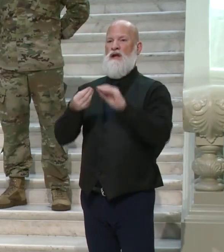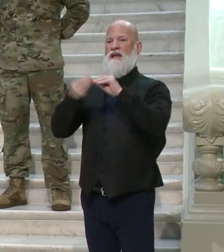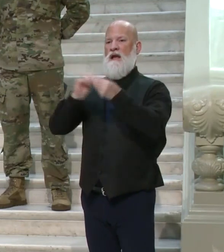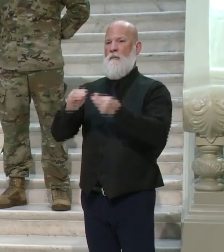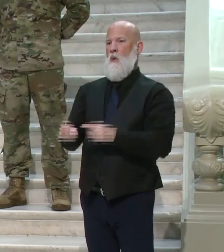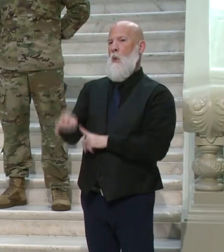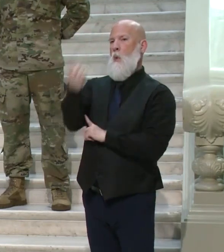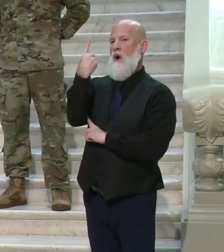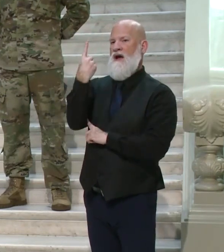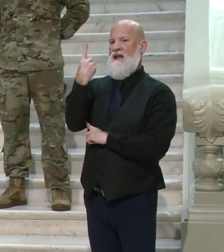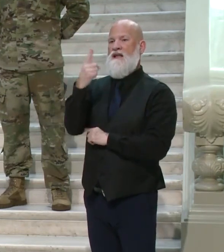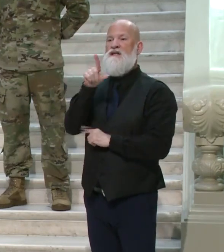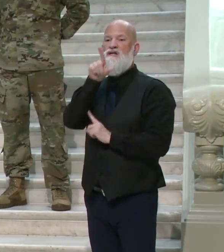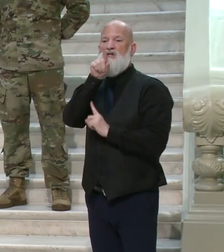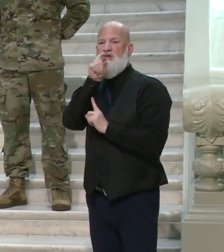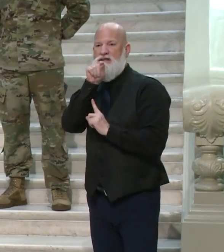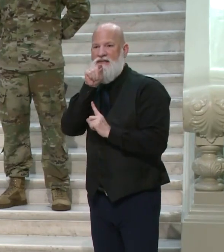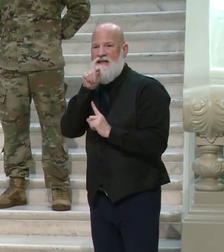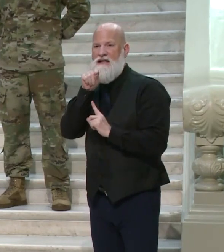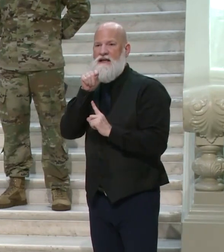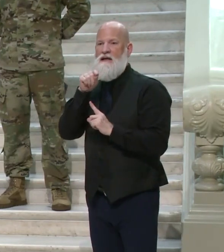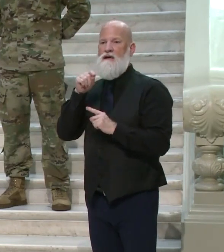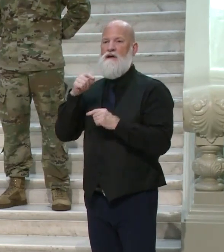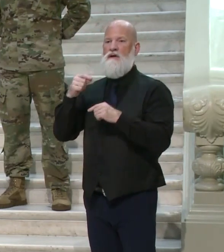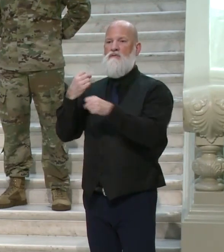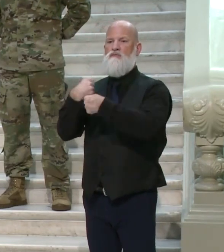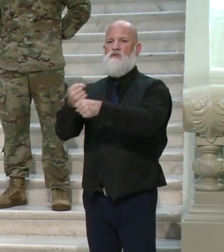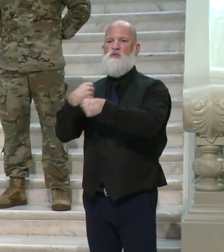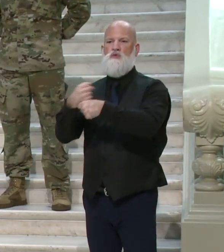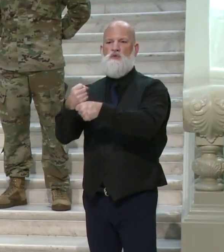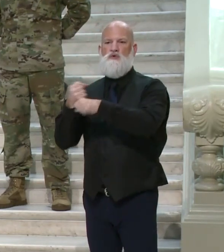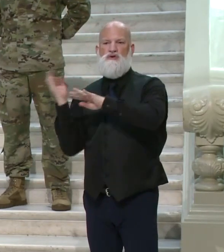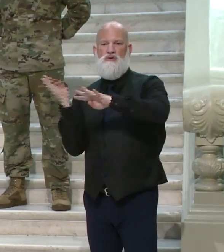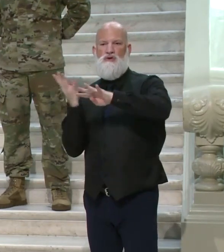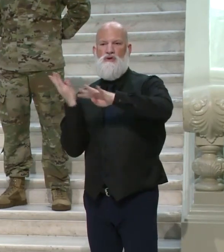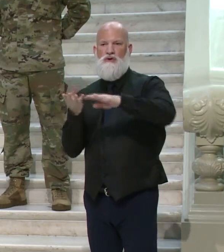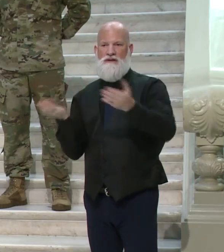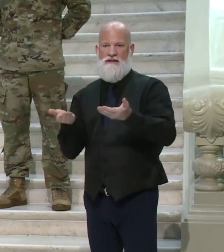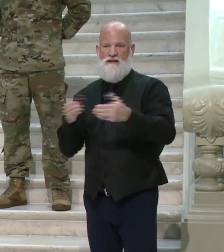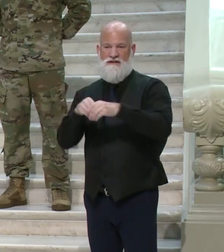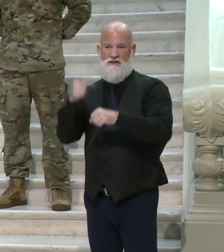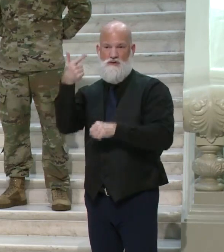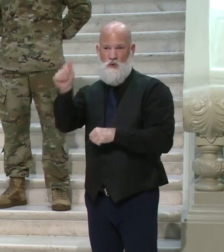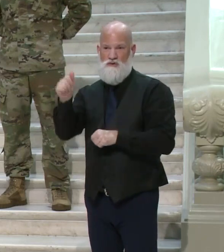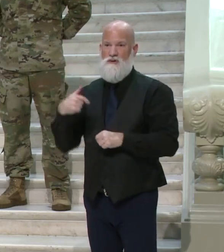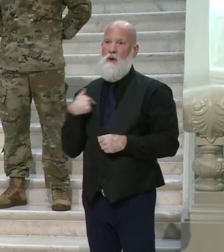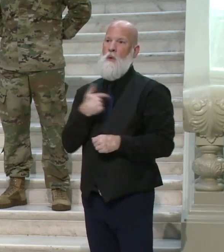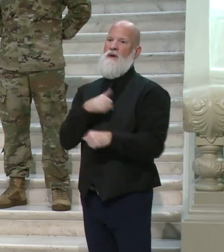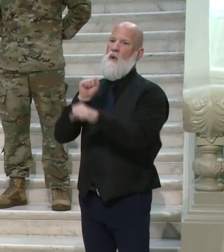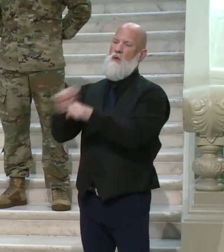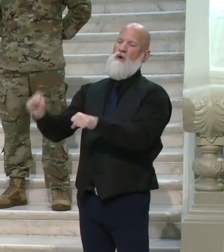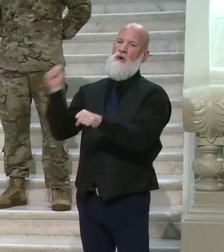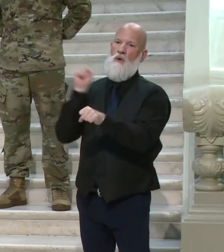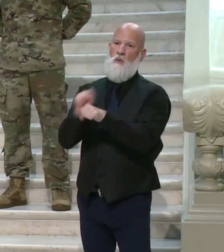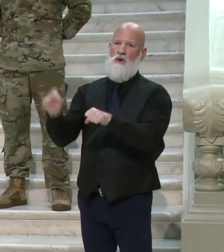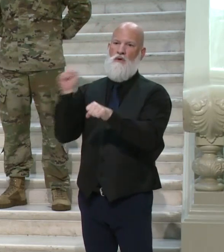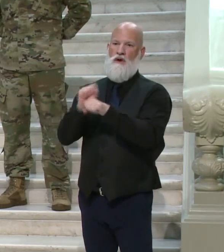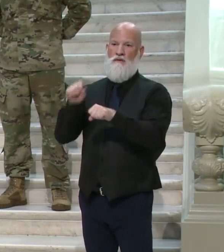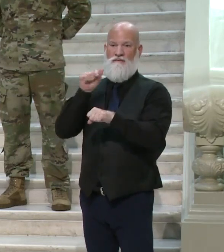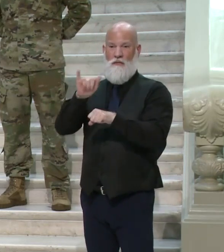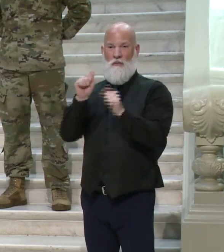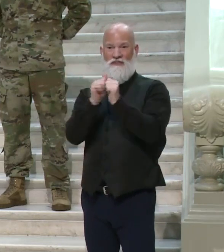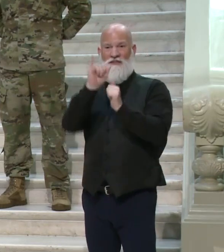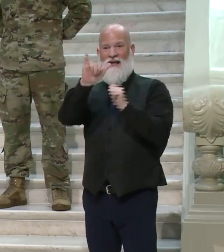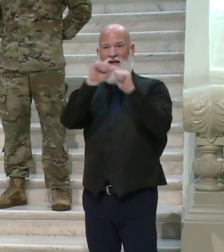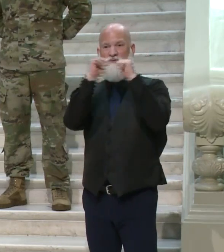world, have many of those businesses in Georgia. We've been working with the association. Dr. Toomey may want to speak about this as